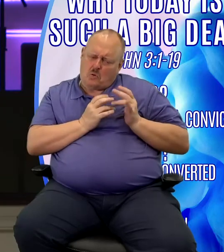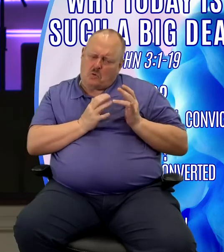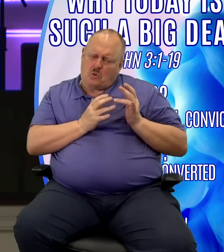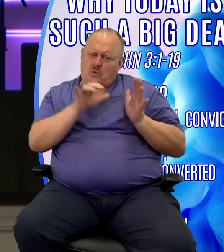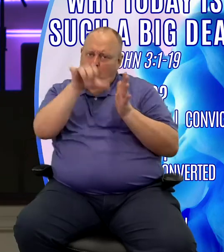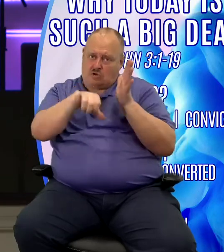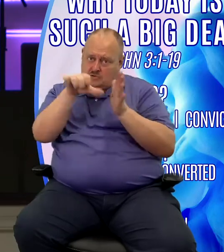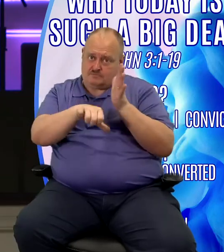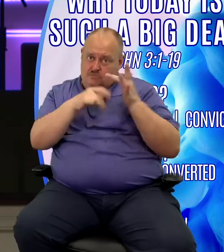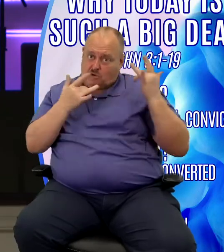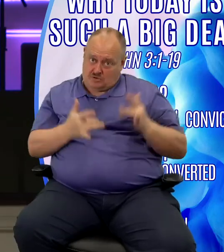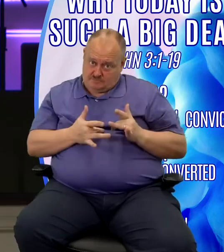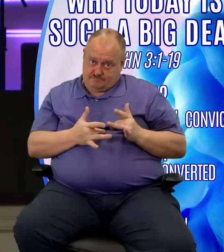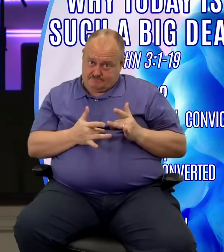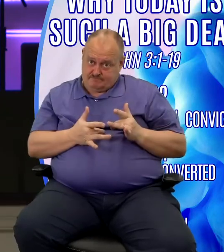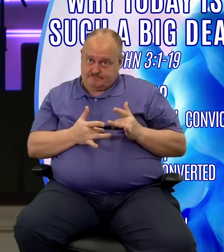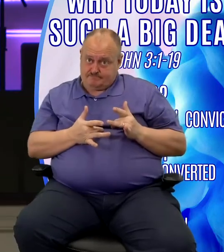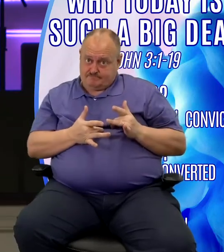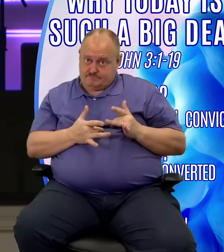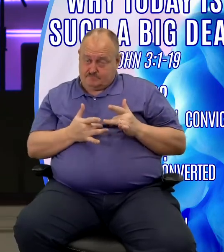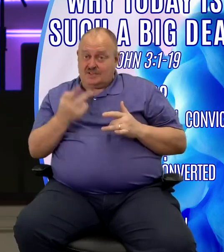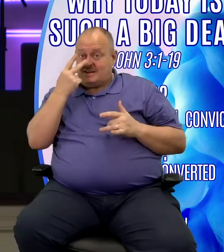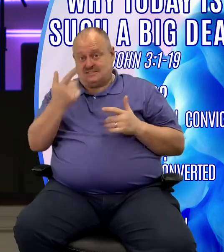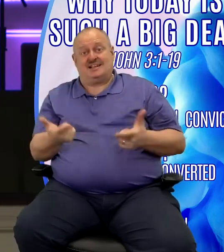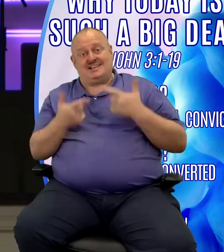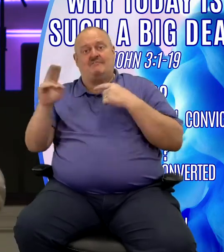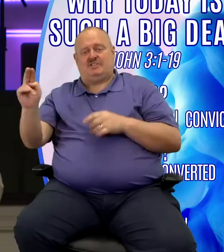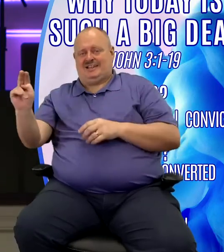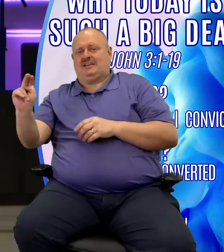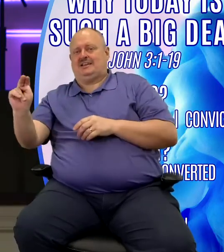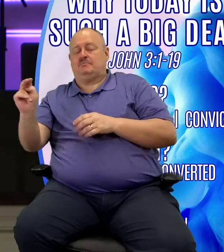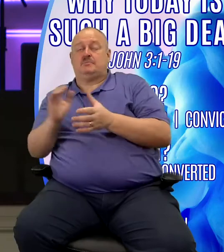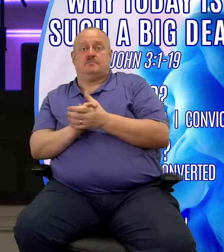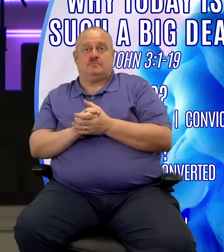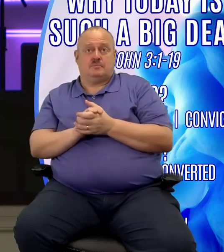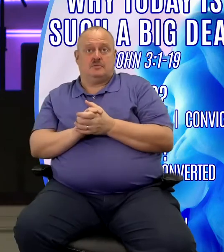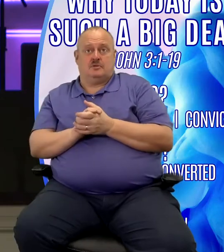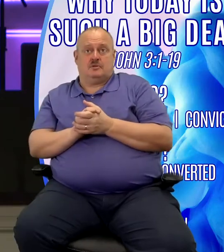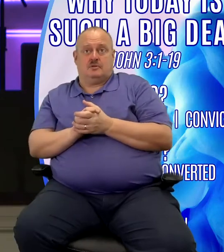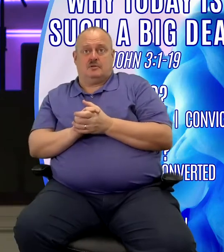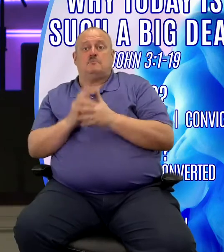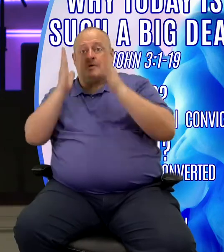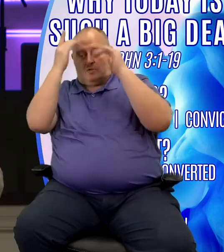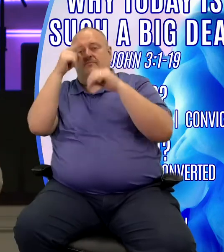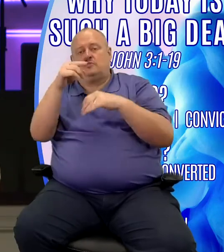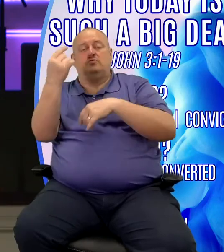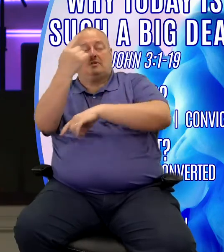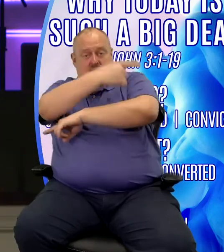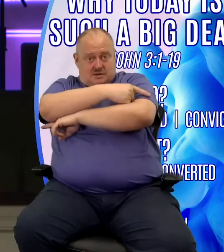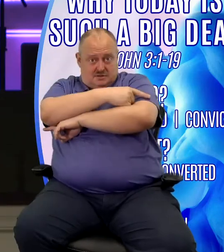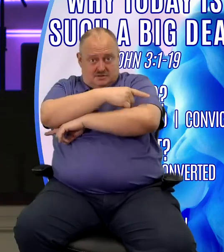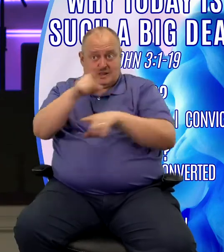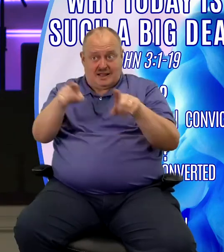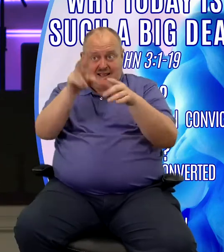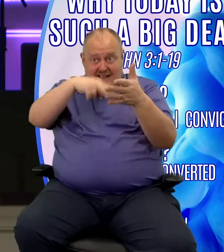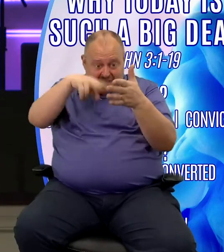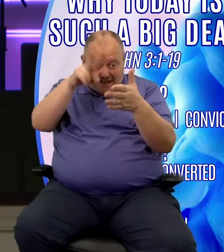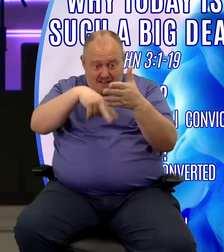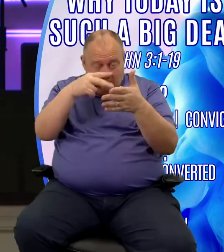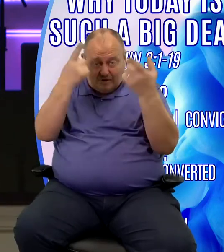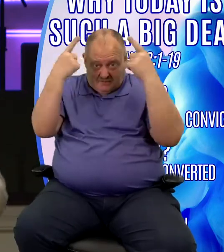heart. We see that in the life of Nicodemus. And that's my hope for you today. As we read this